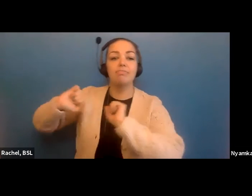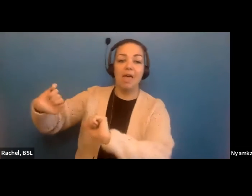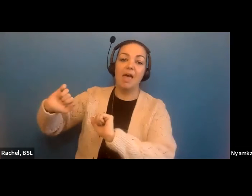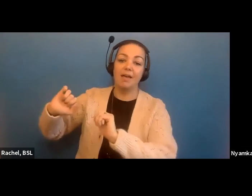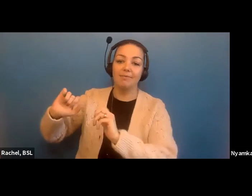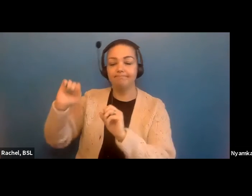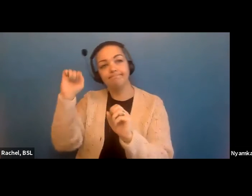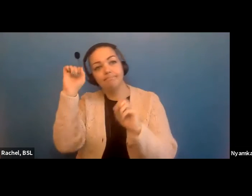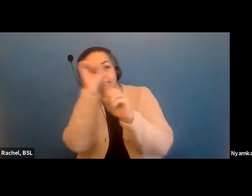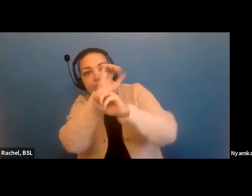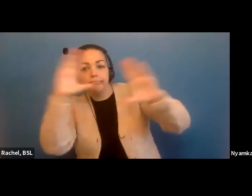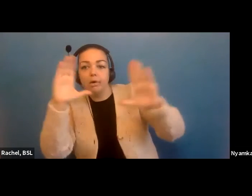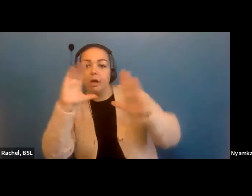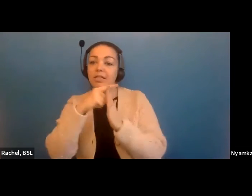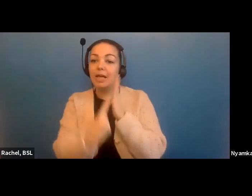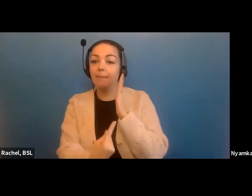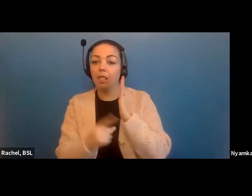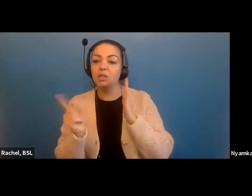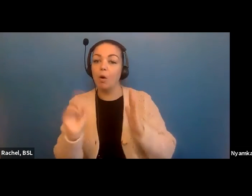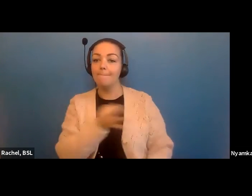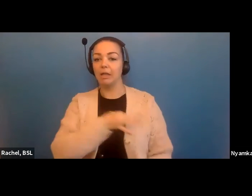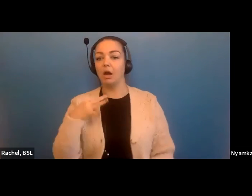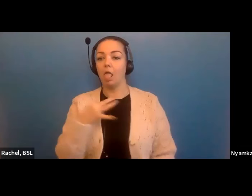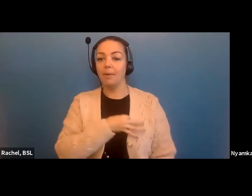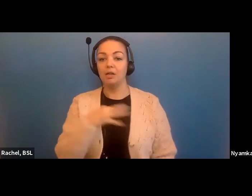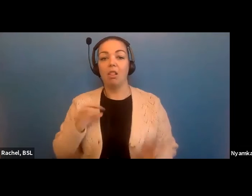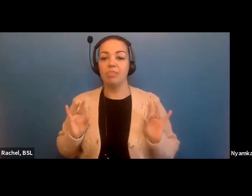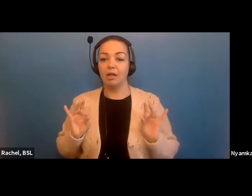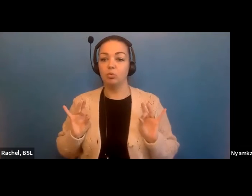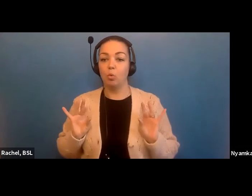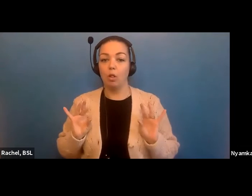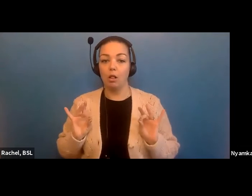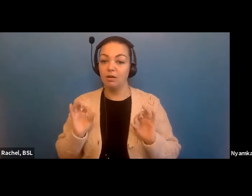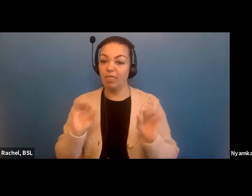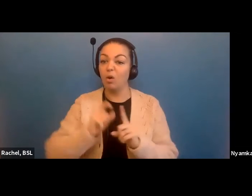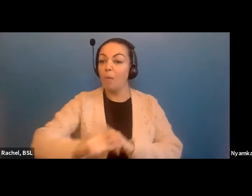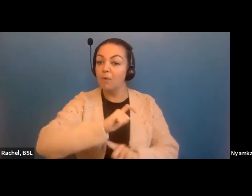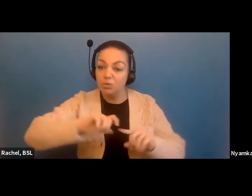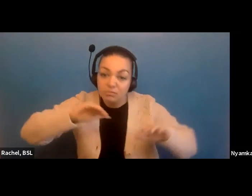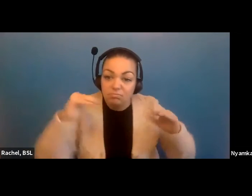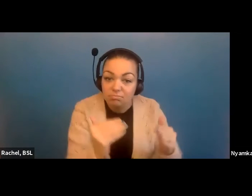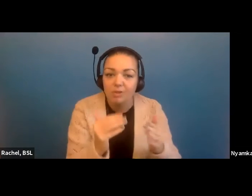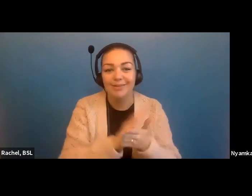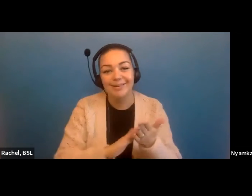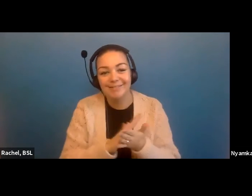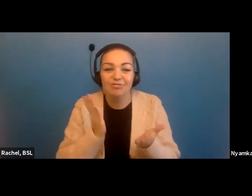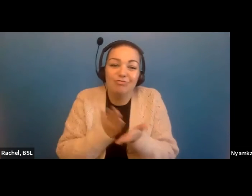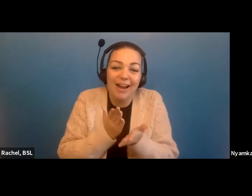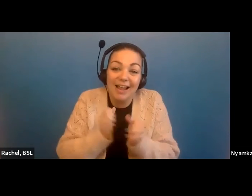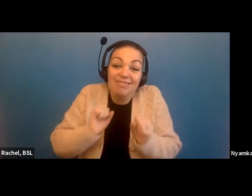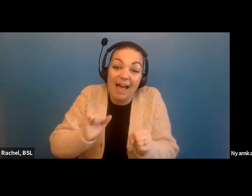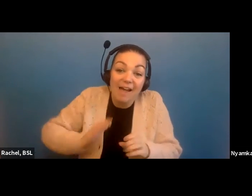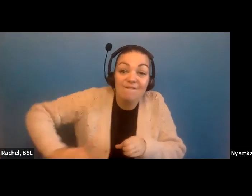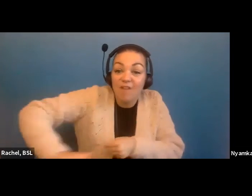model. And due to those reasons, the physical condition of built environment is one of the